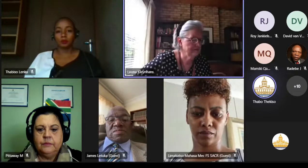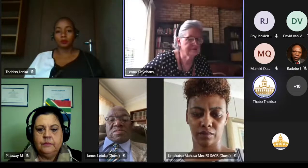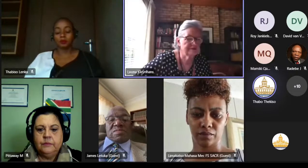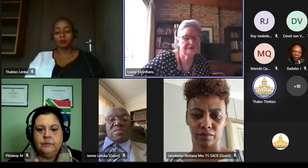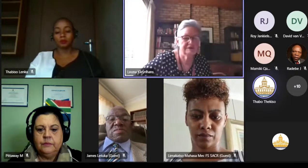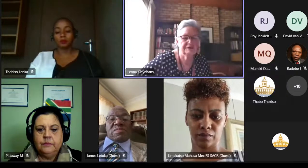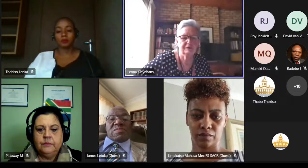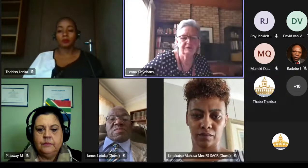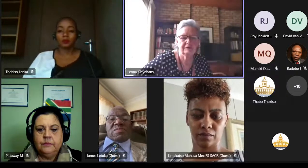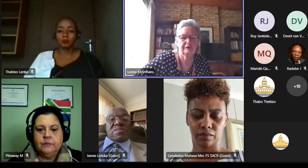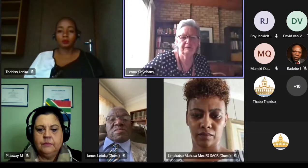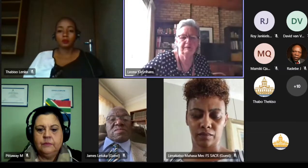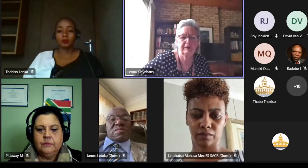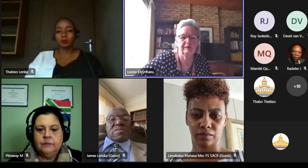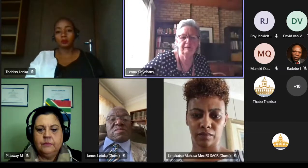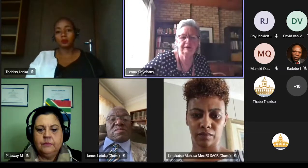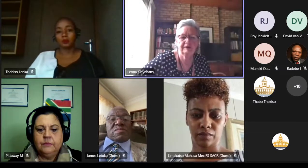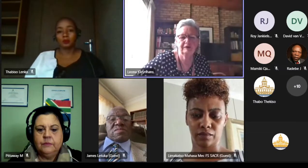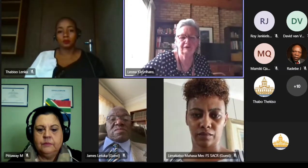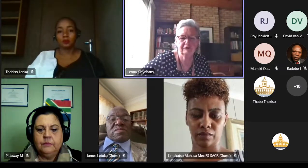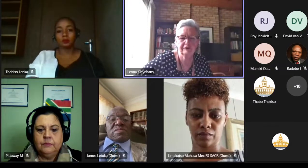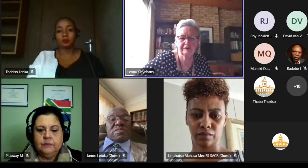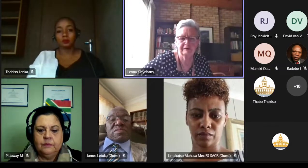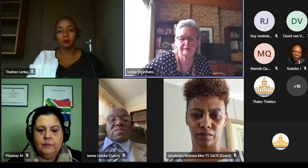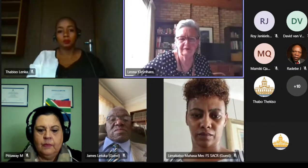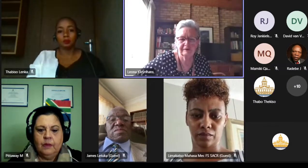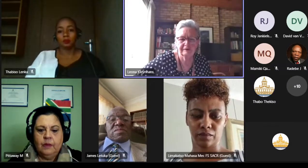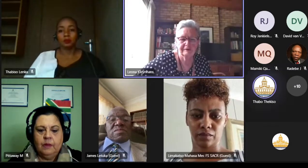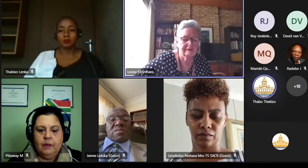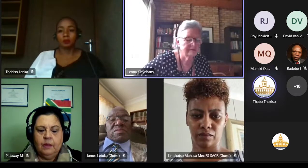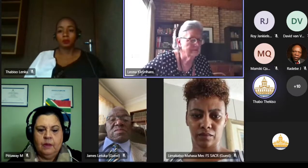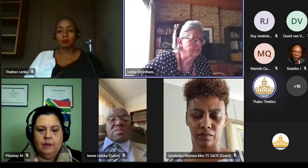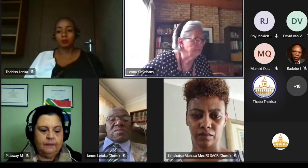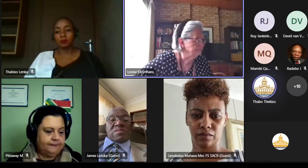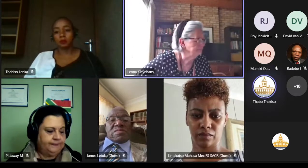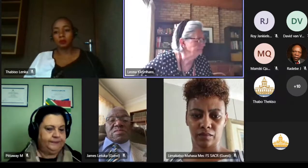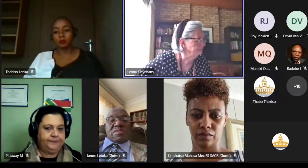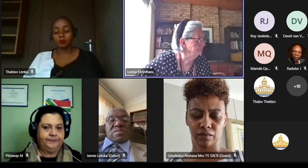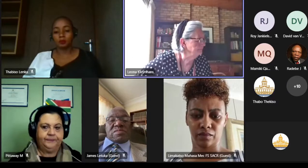Ach, wat 'n frustrasie toe. Roep net my naam, laat ek antwoord.